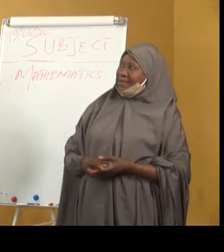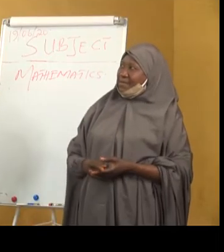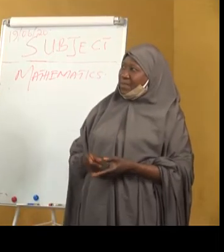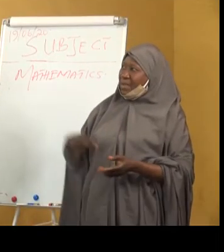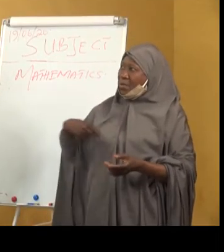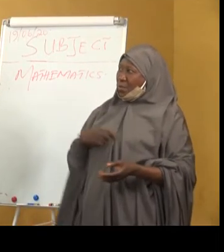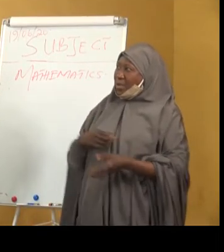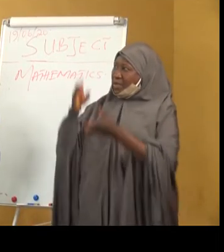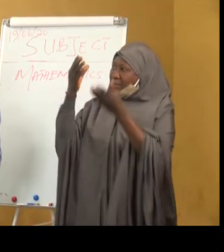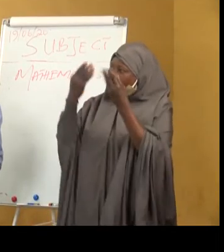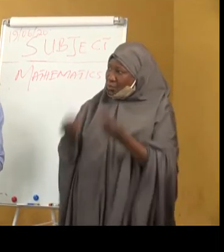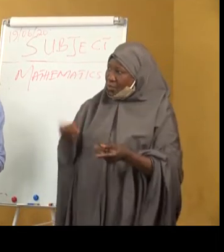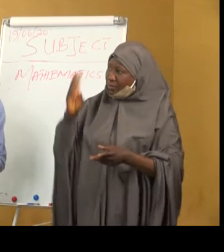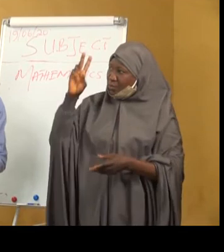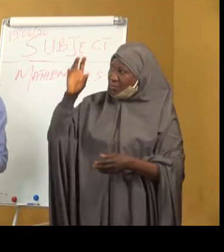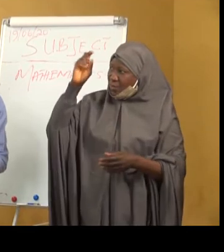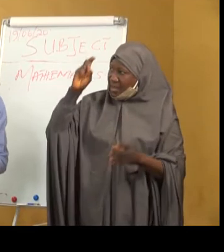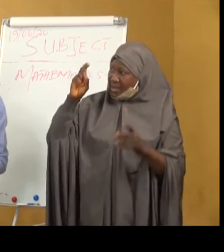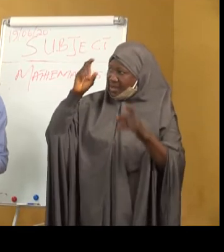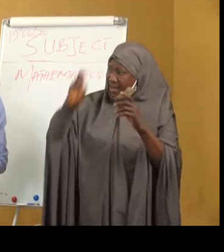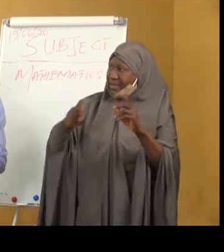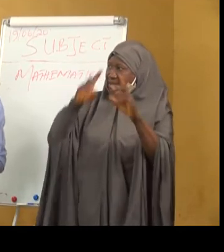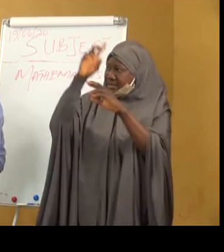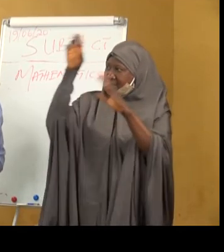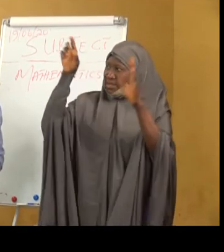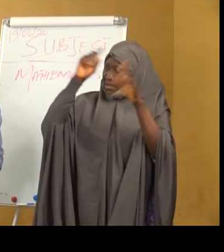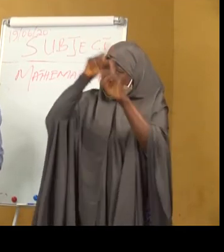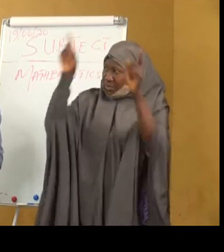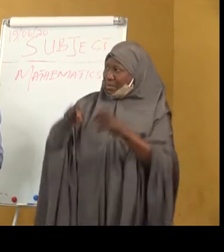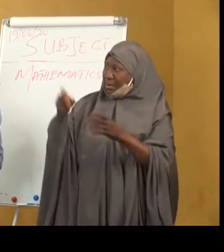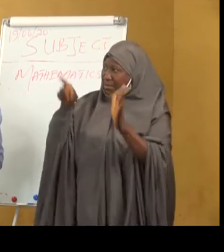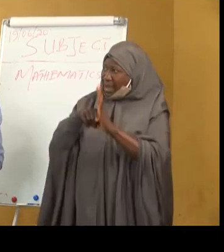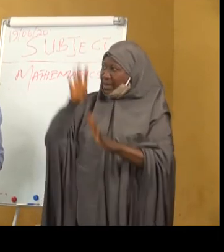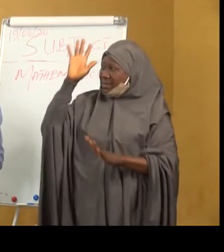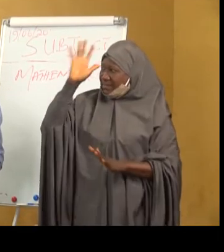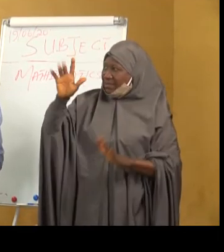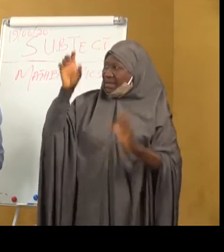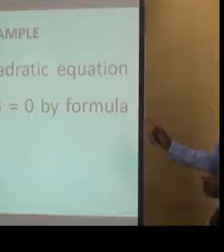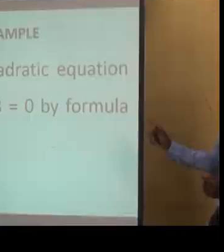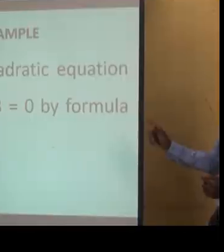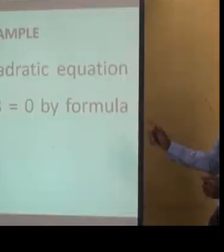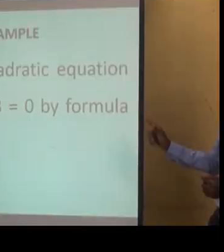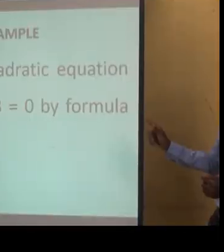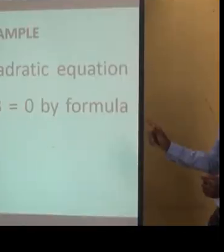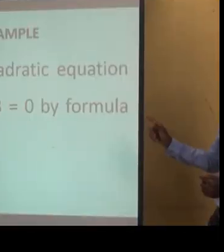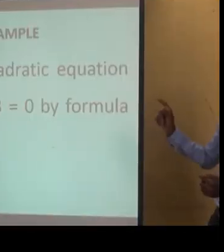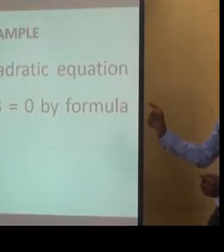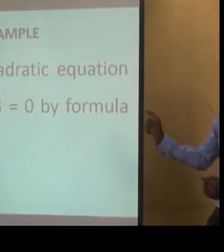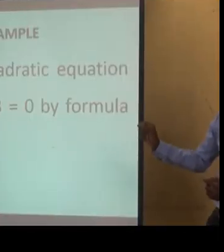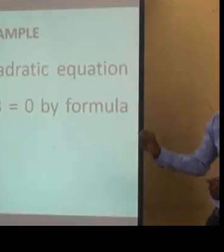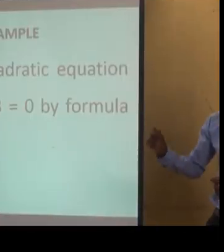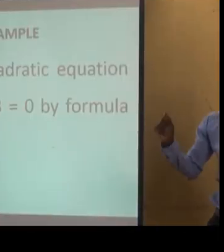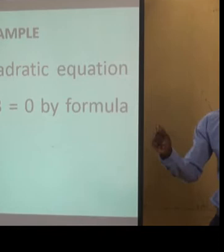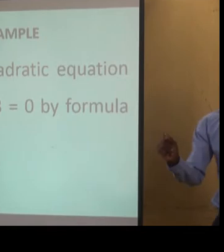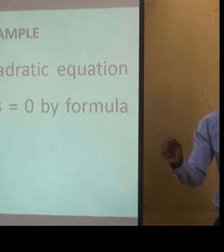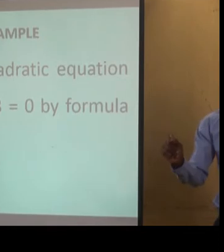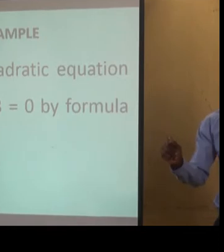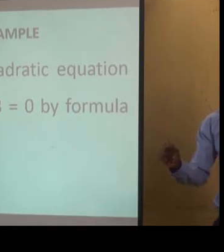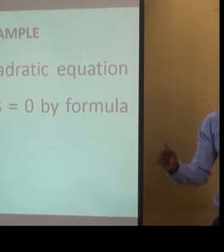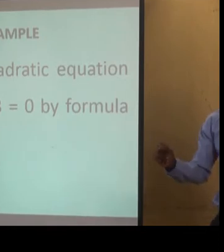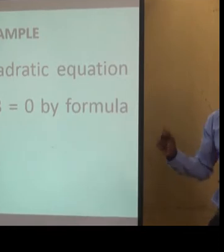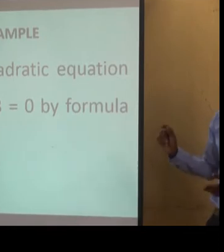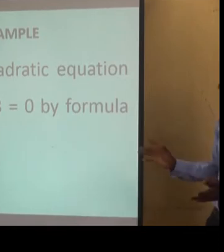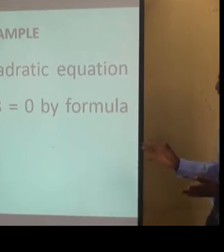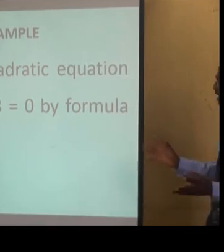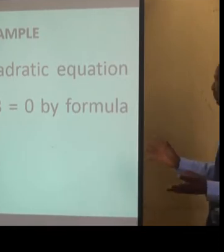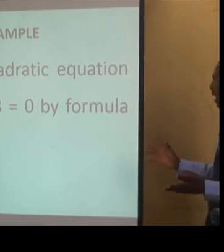We are to solve 2x squared minus 5x plus 3 equals to 0. We are to solve 2x